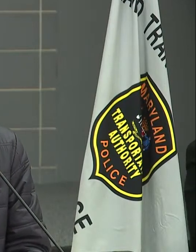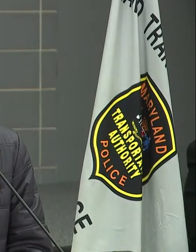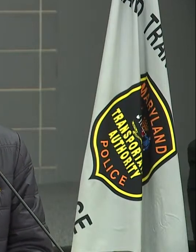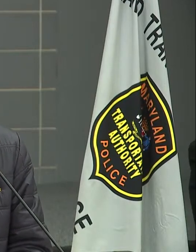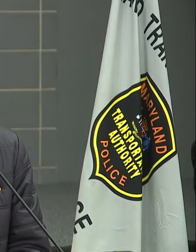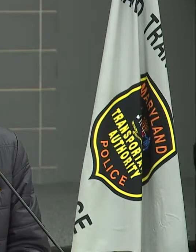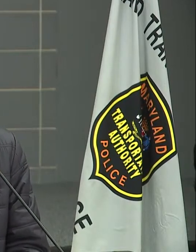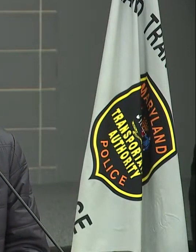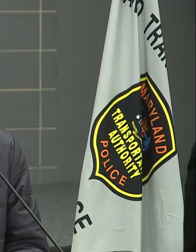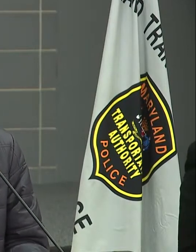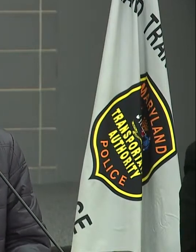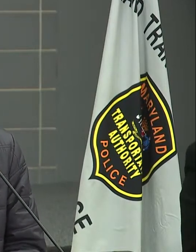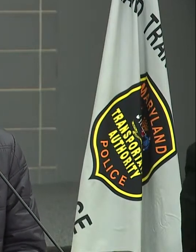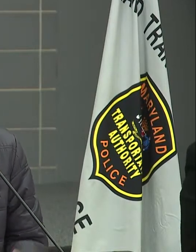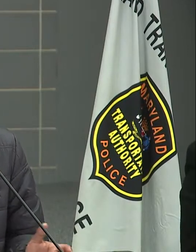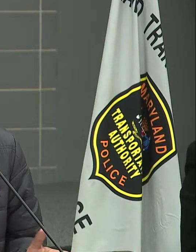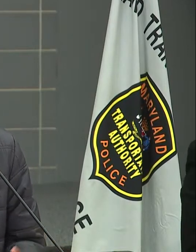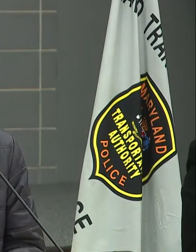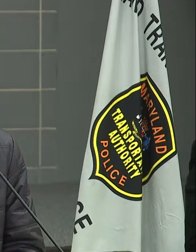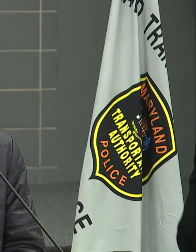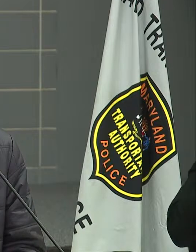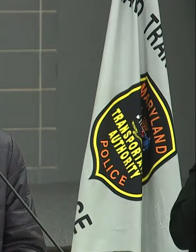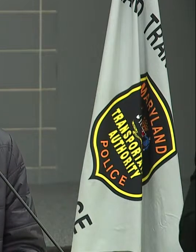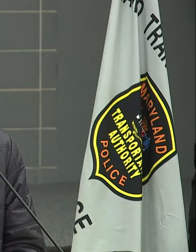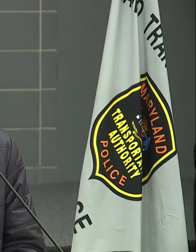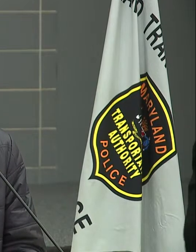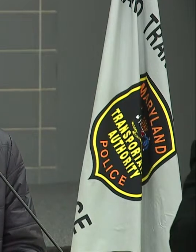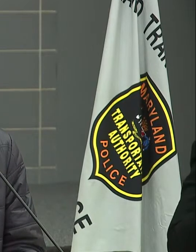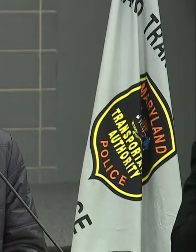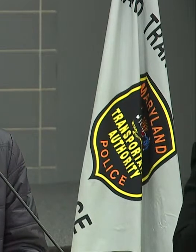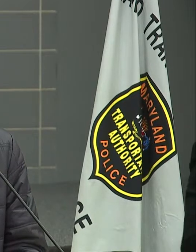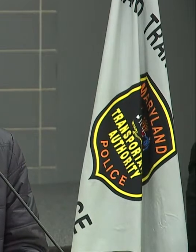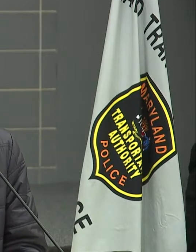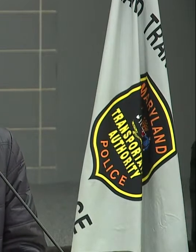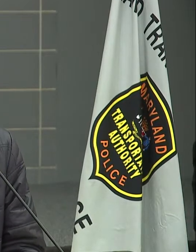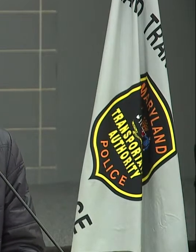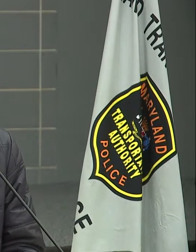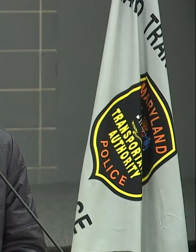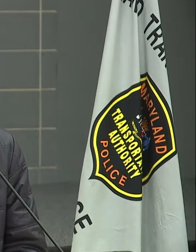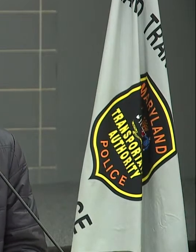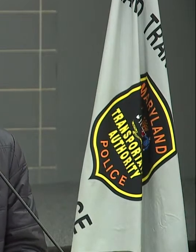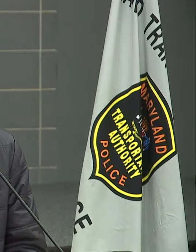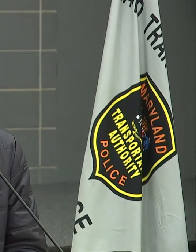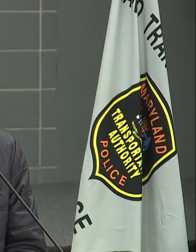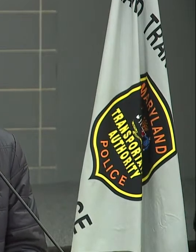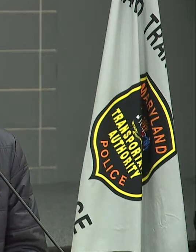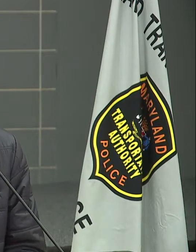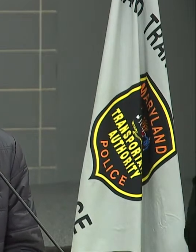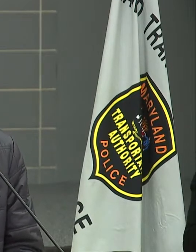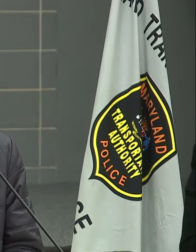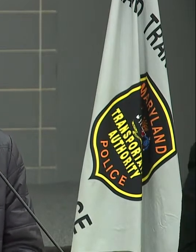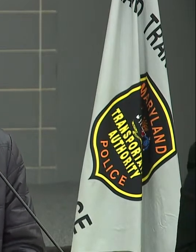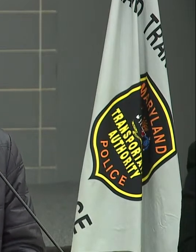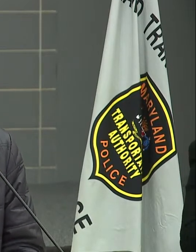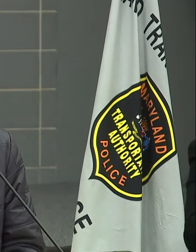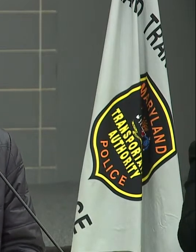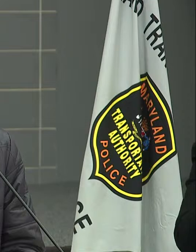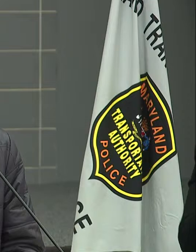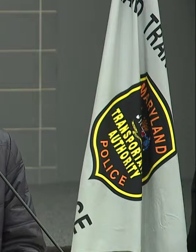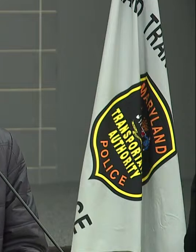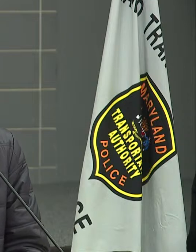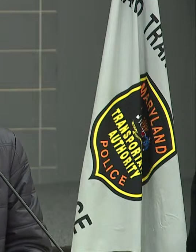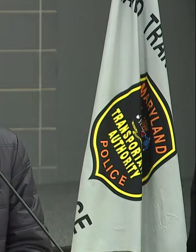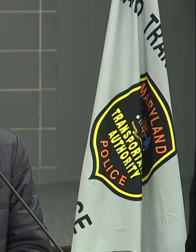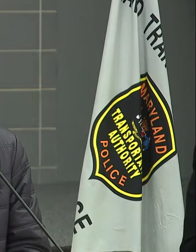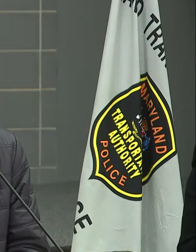port. Applications for the wage subsidy program for impacted businesses remain open, and we're looking for ways to expand that